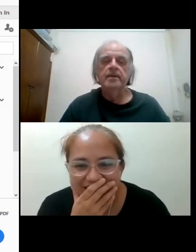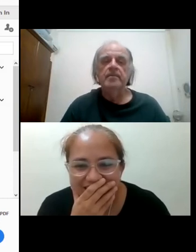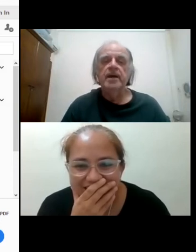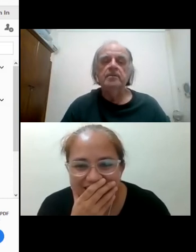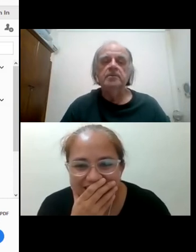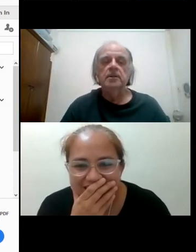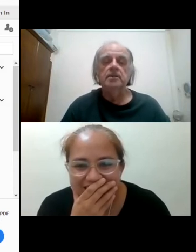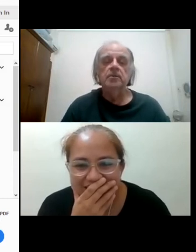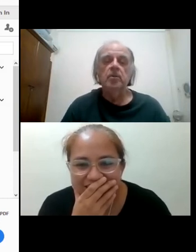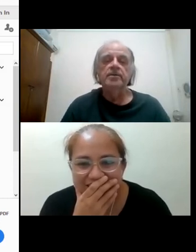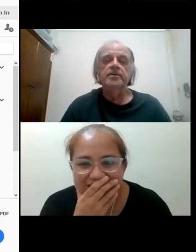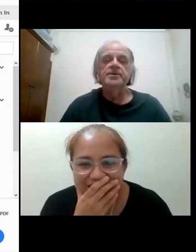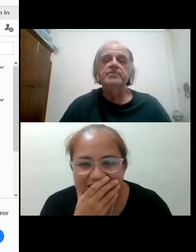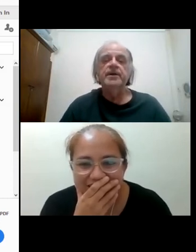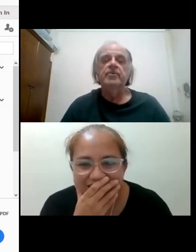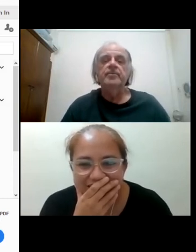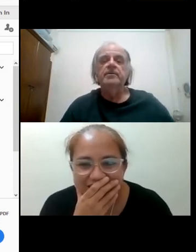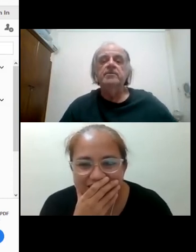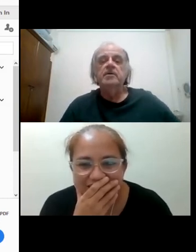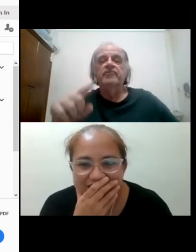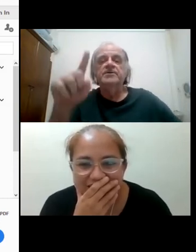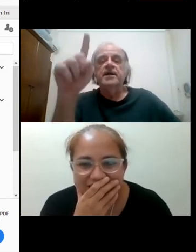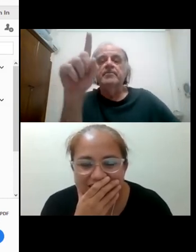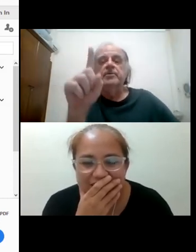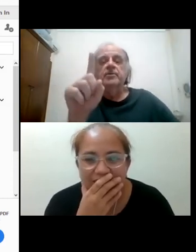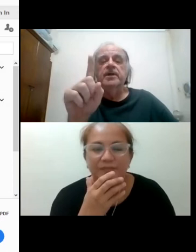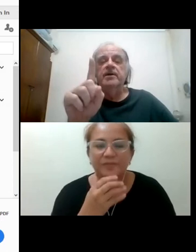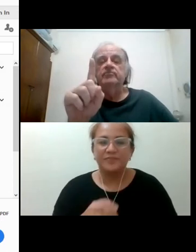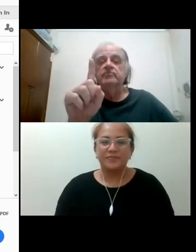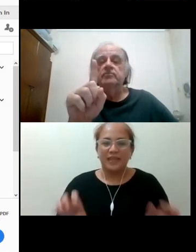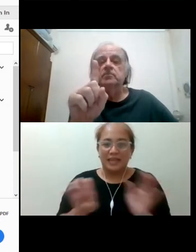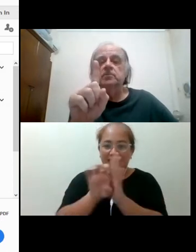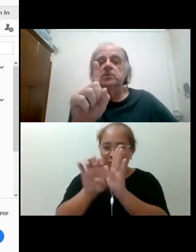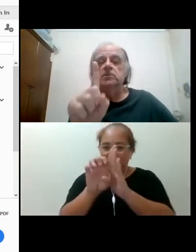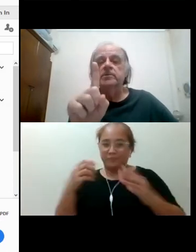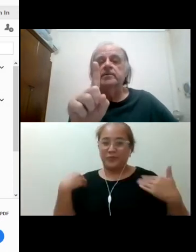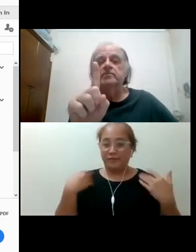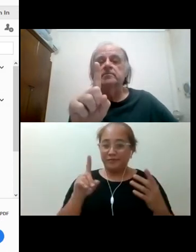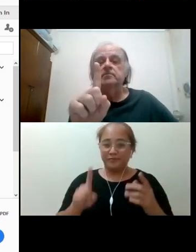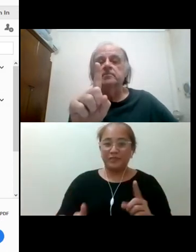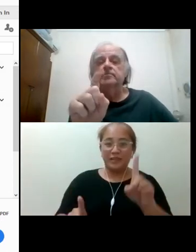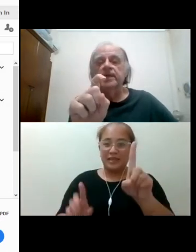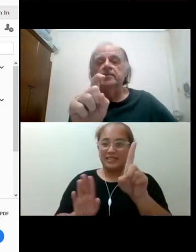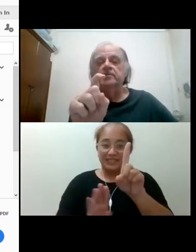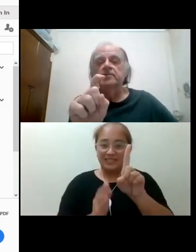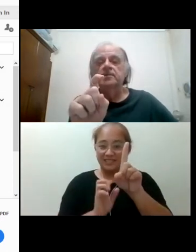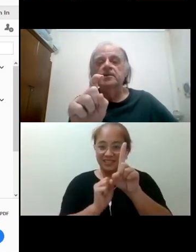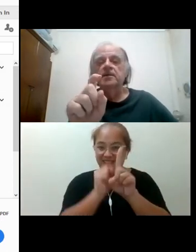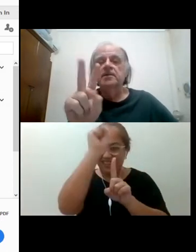And then about whether they're straight or bent. So for example, you would have straight,